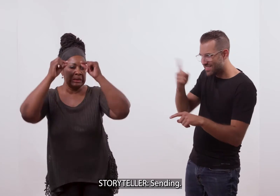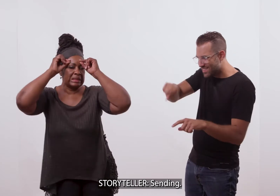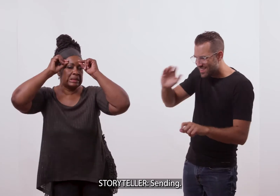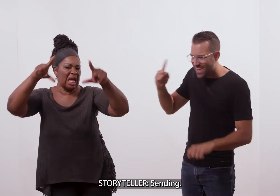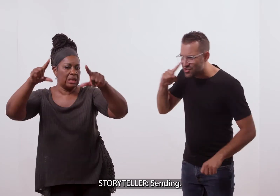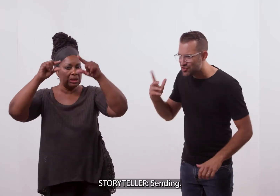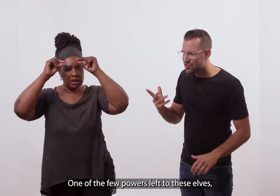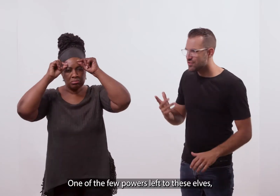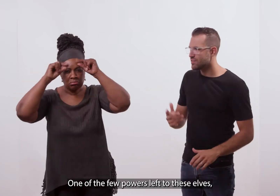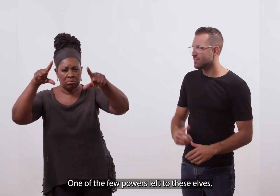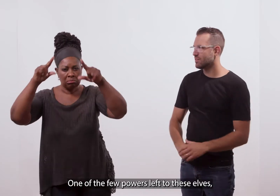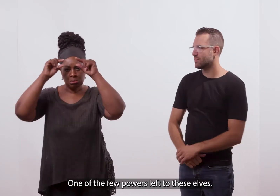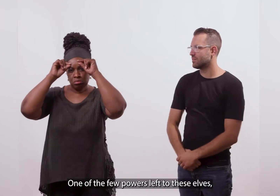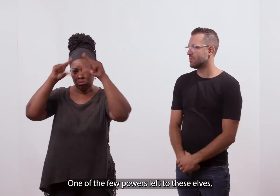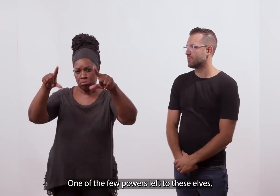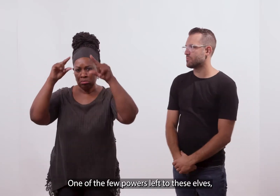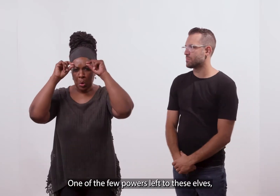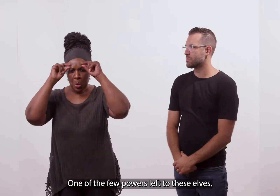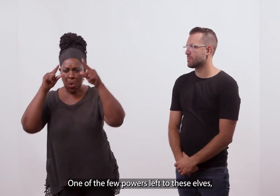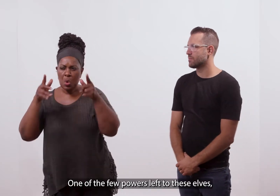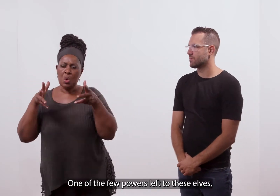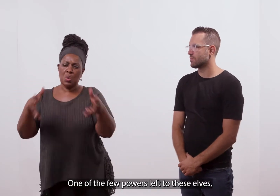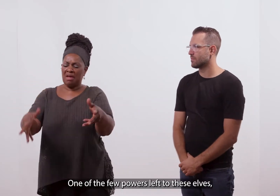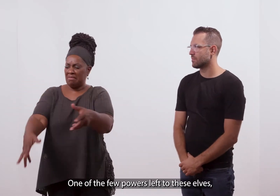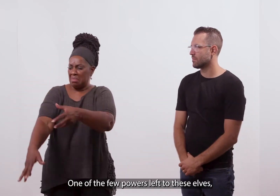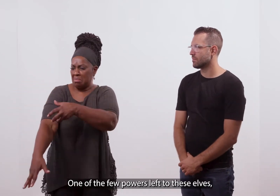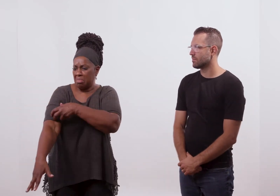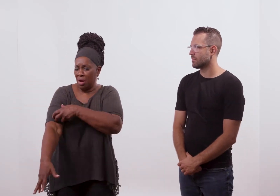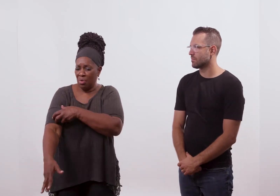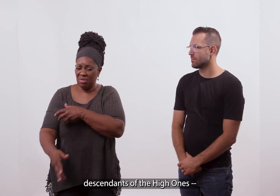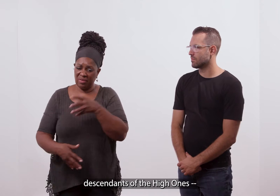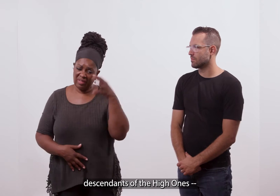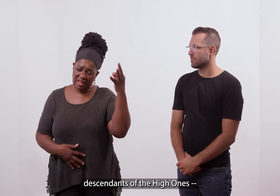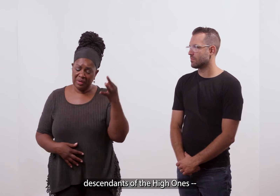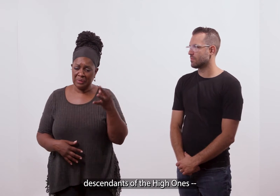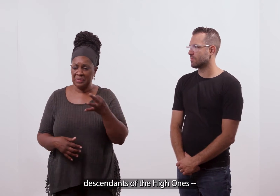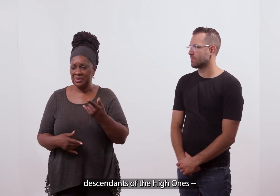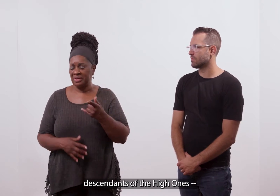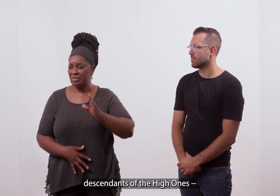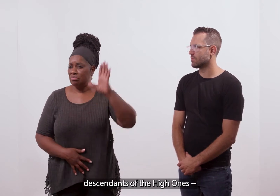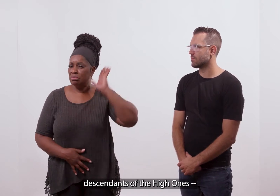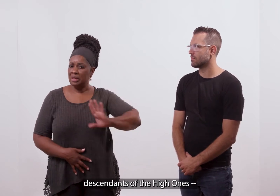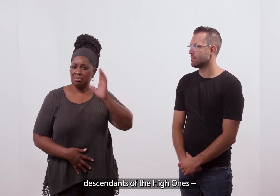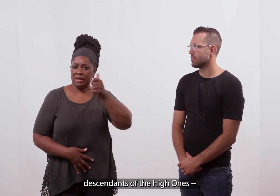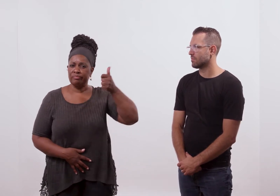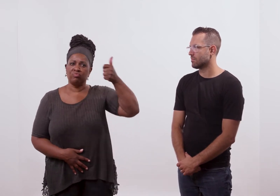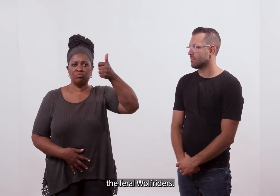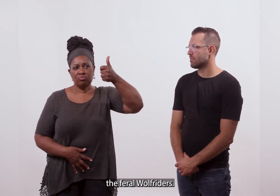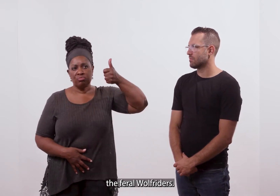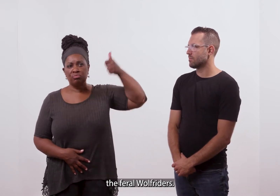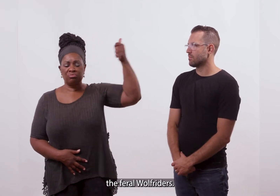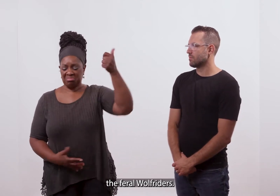Sending. One of the few powers left to these elves, descendants of the High Ones,